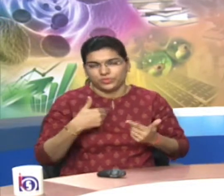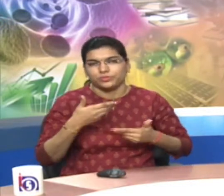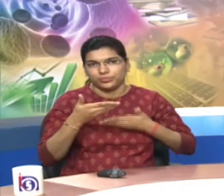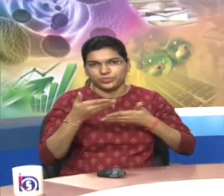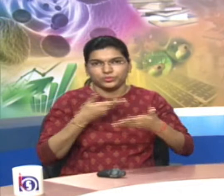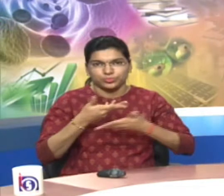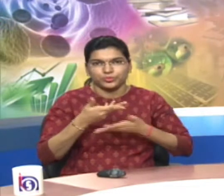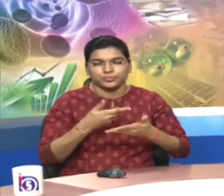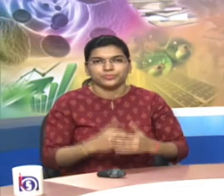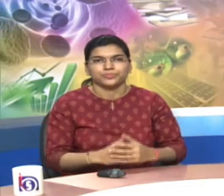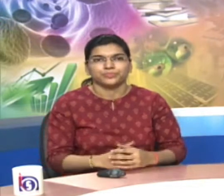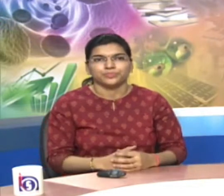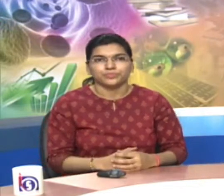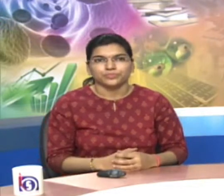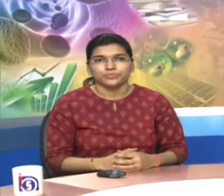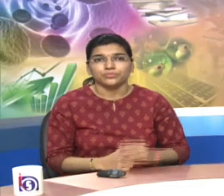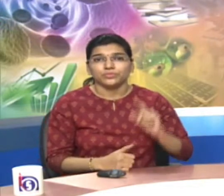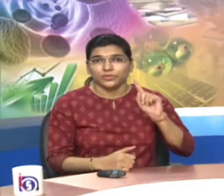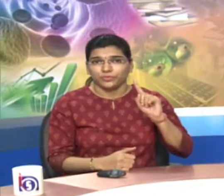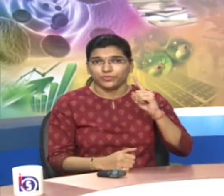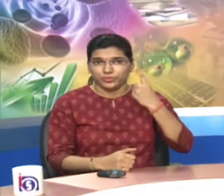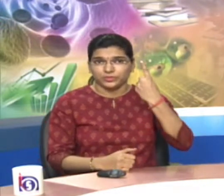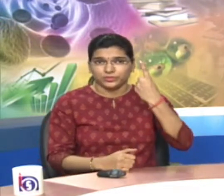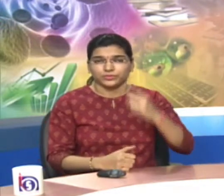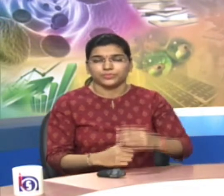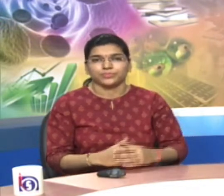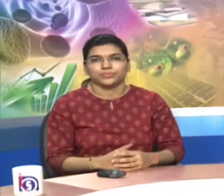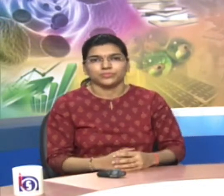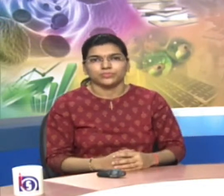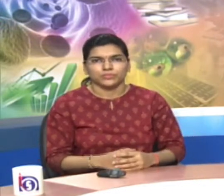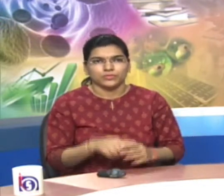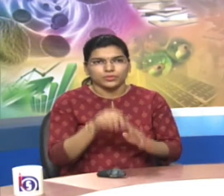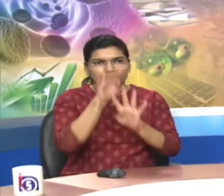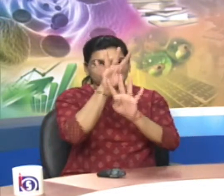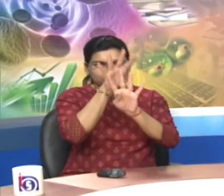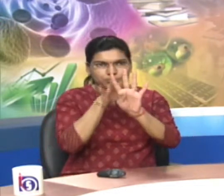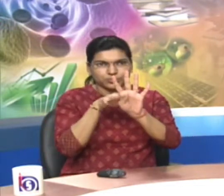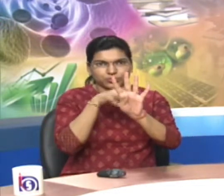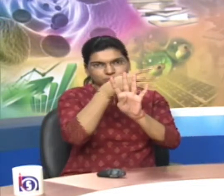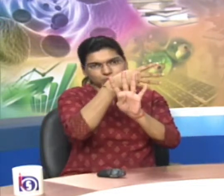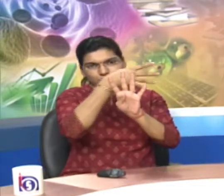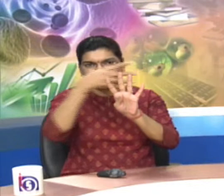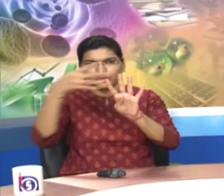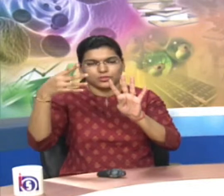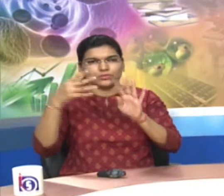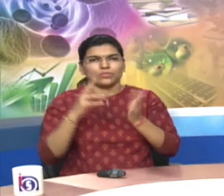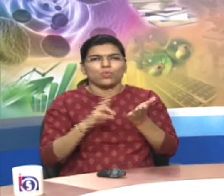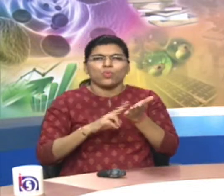What are the objectives of this lesson? The first objective is